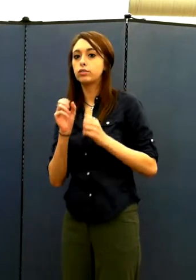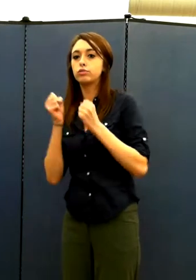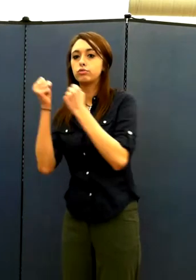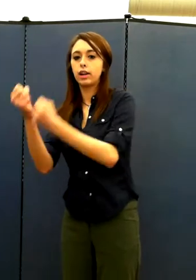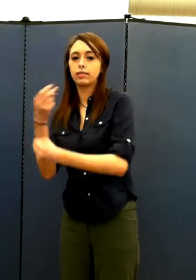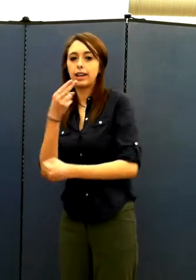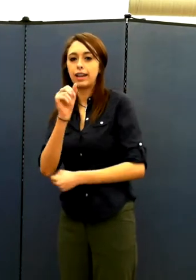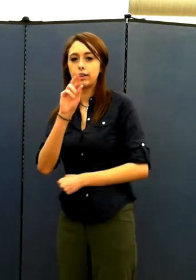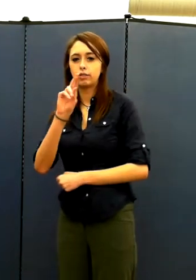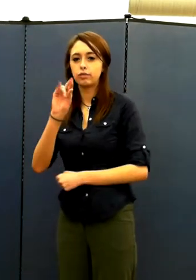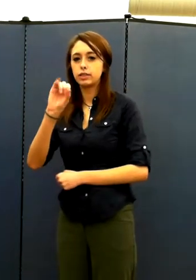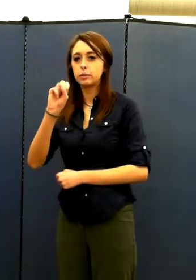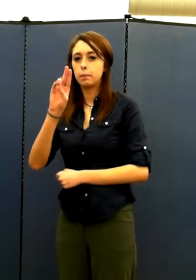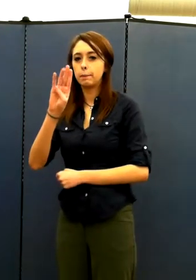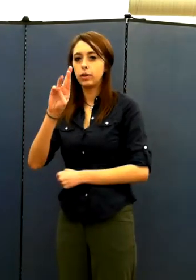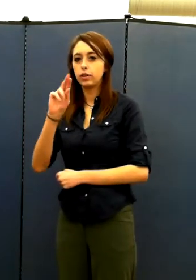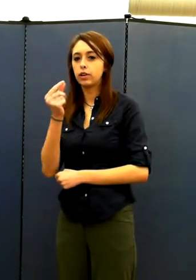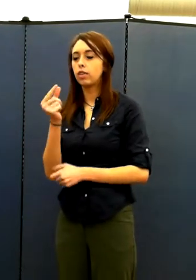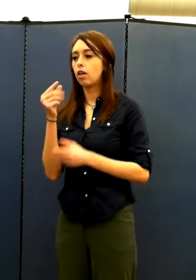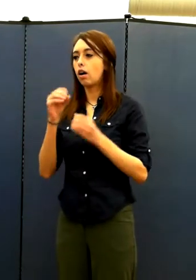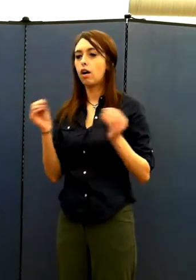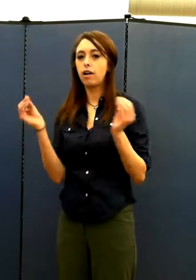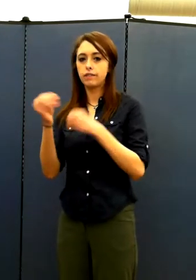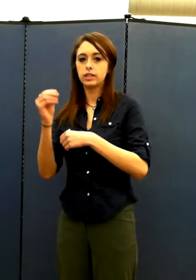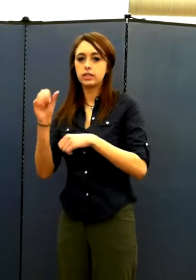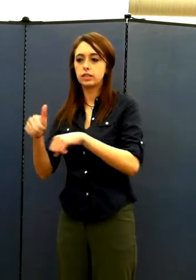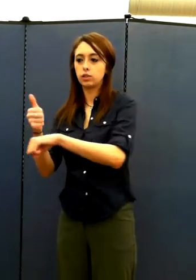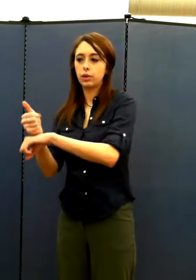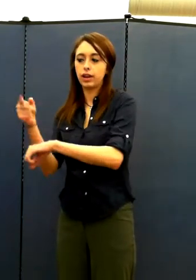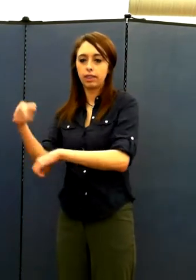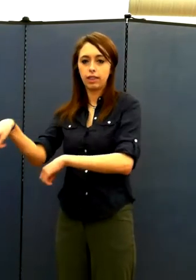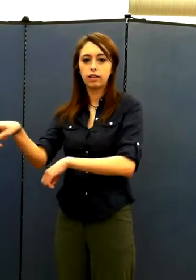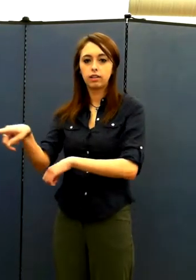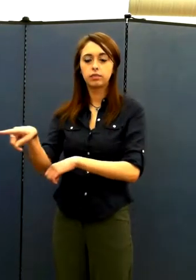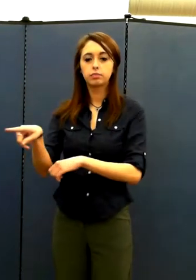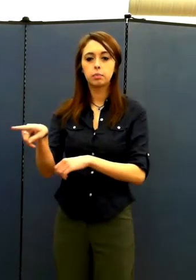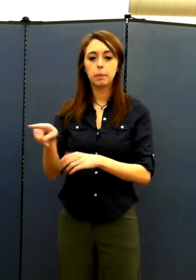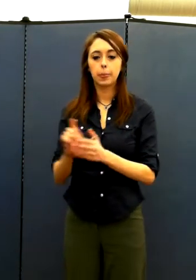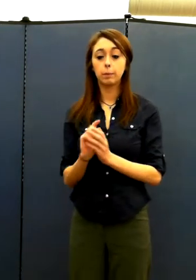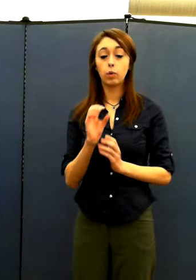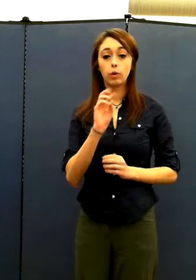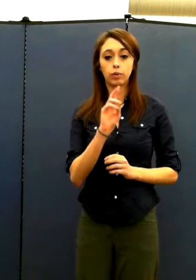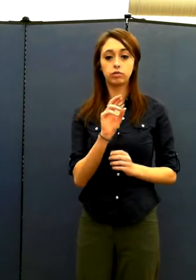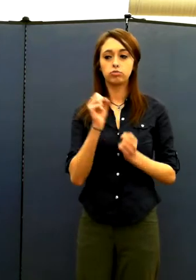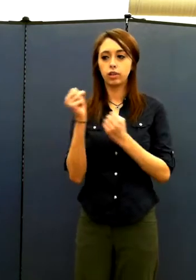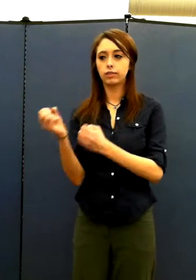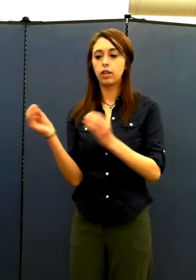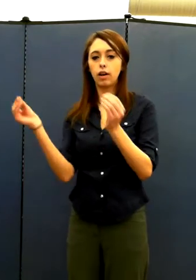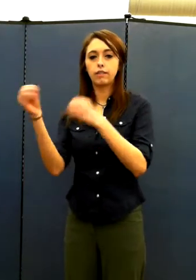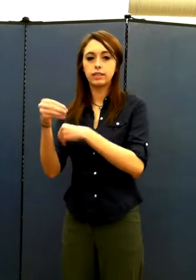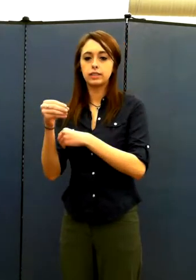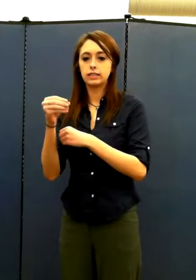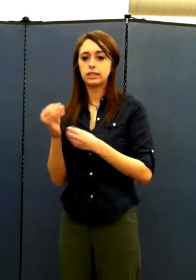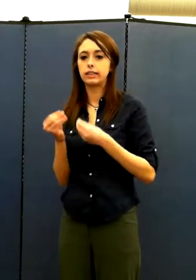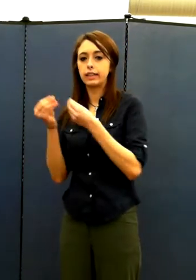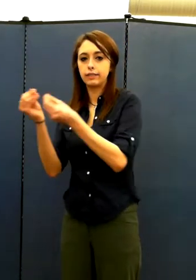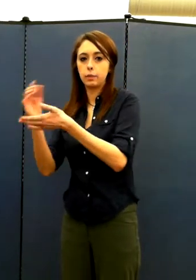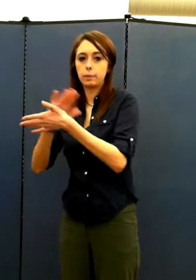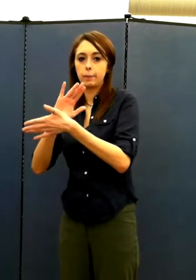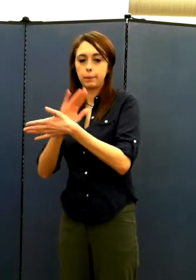is located in Harrisburg. Or you can drive over to the office and give them the paperwork personally. They say, quote